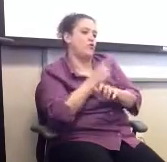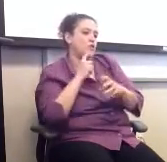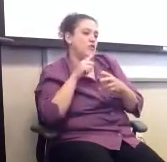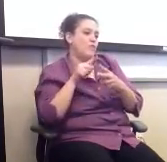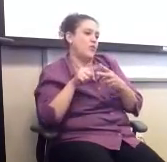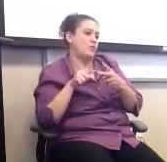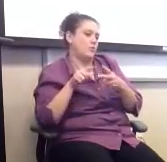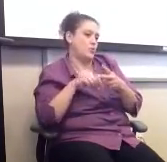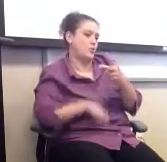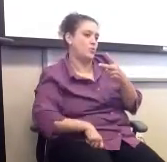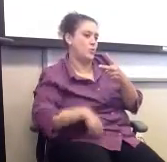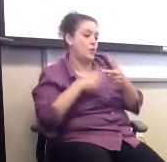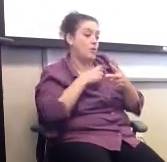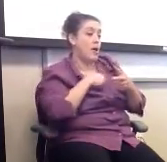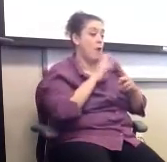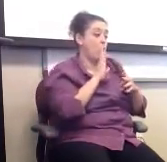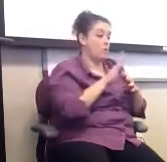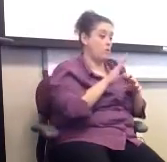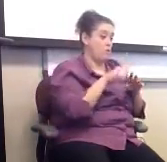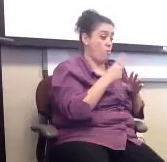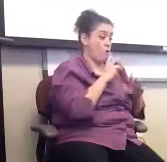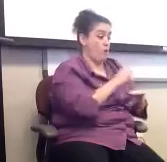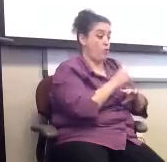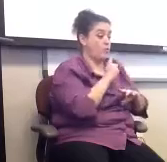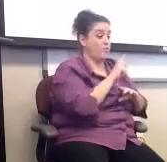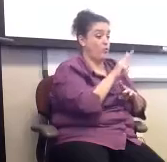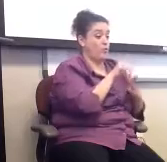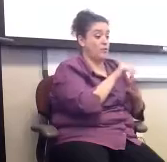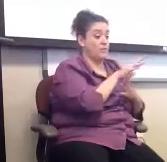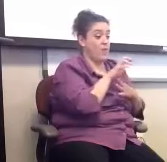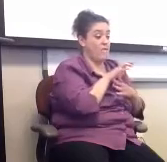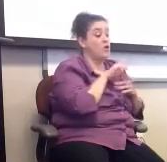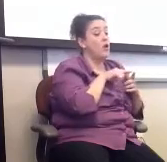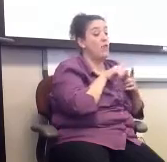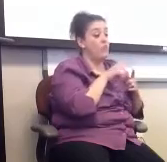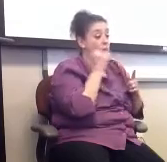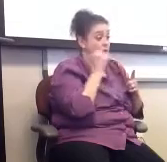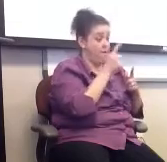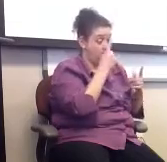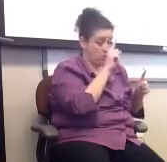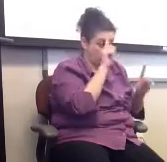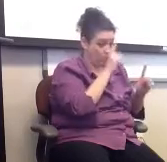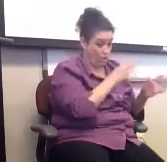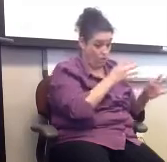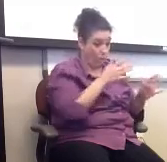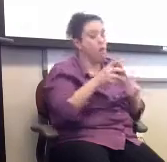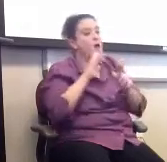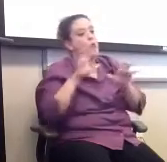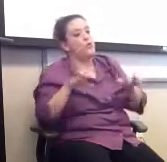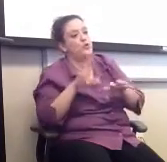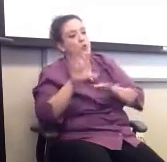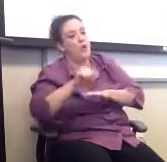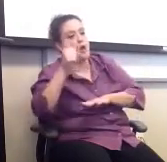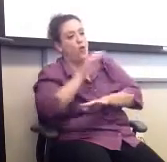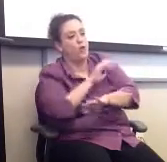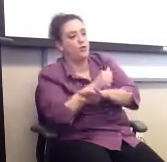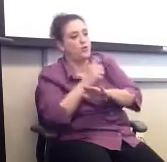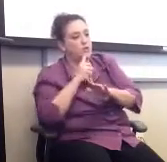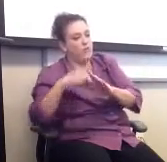or $3,500 of my budget here, and then once we get to this point, then I'm gonna do a separate authorization for that. Some of the CRPs we worked with